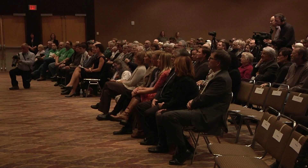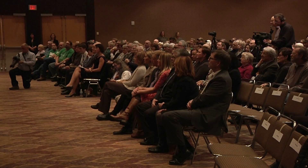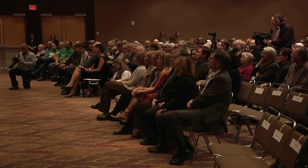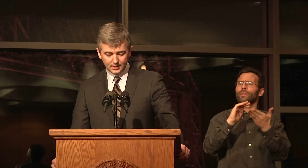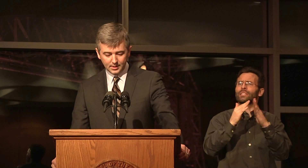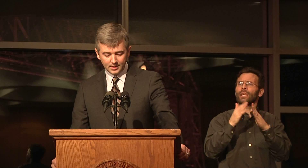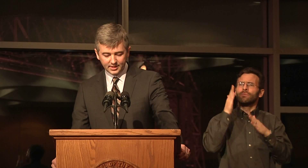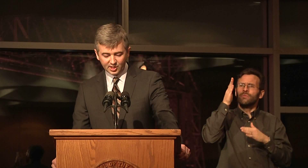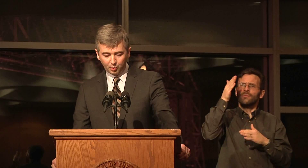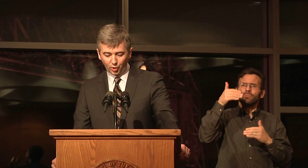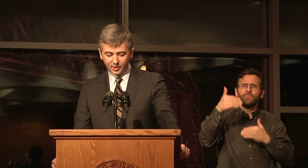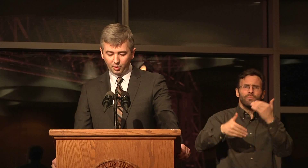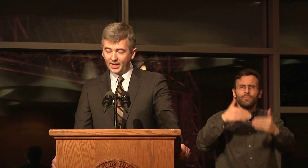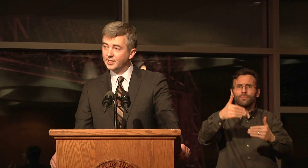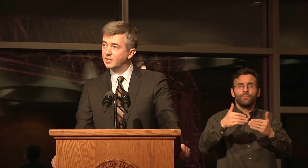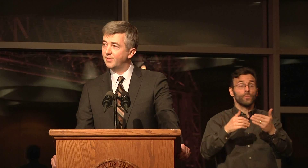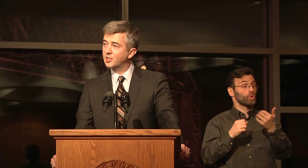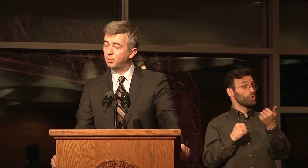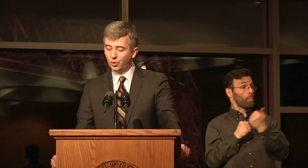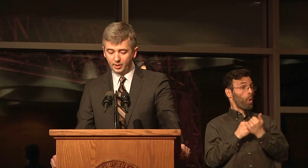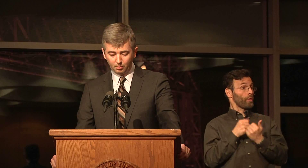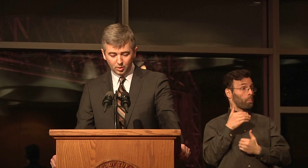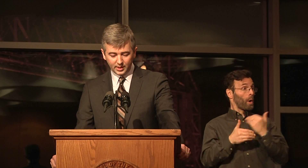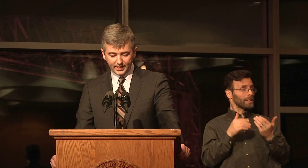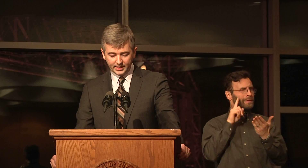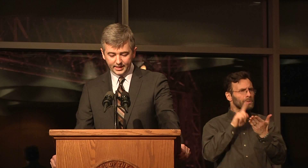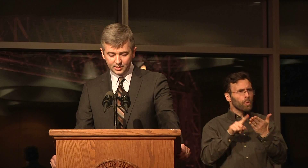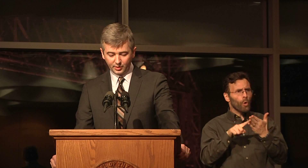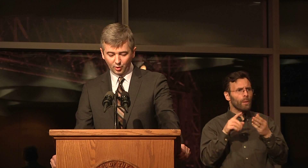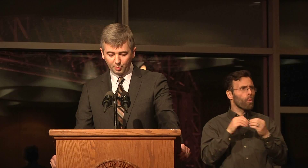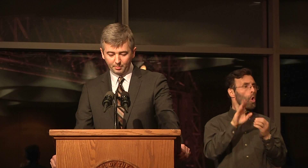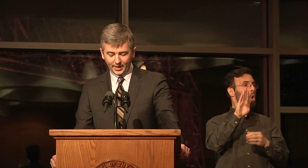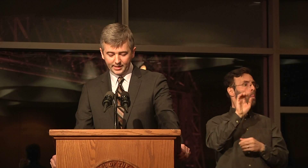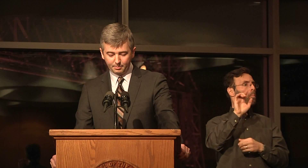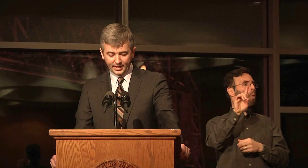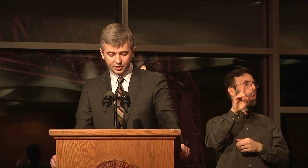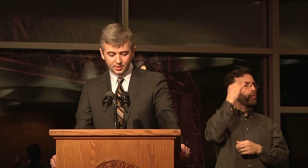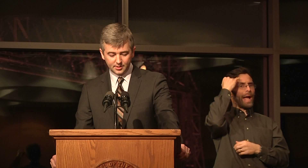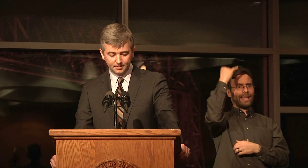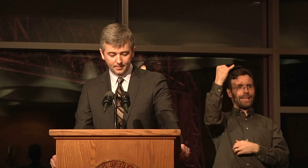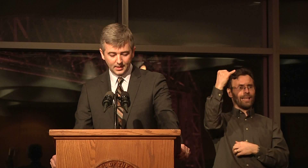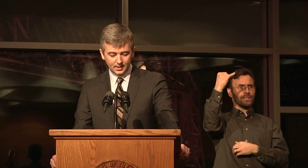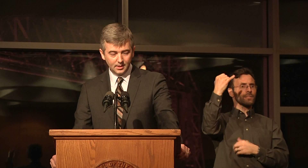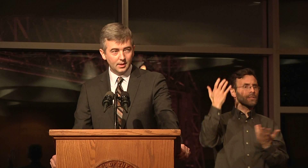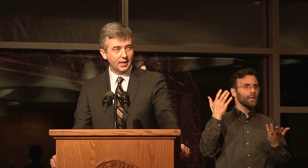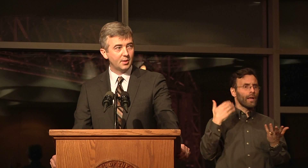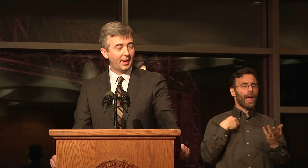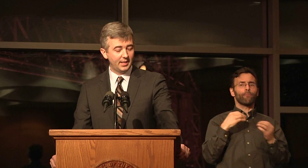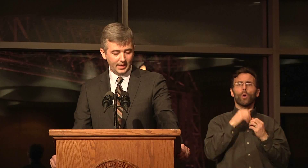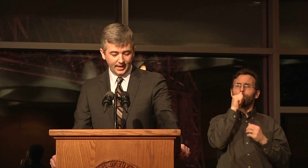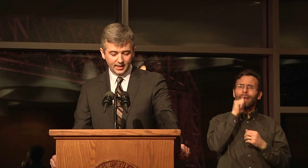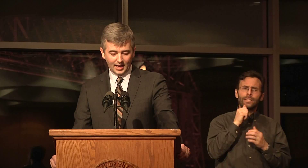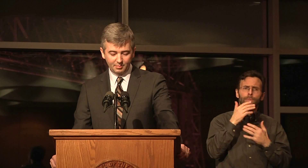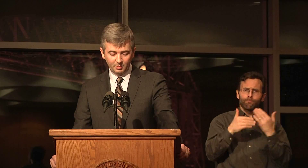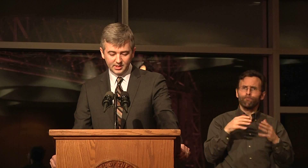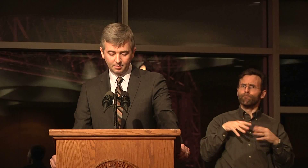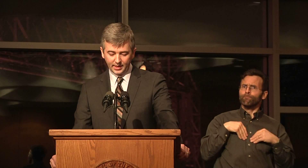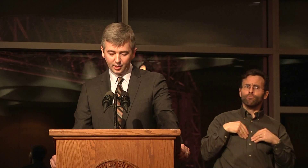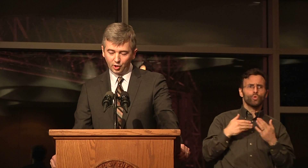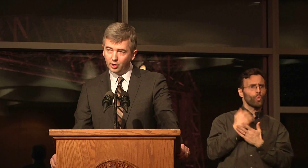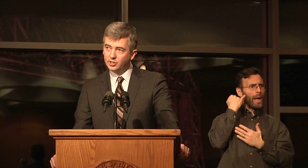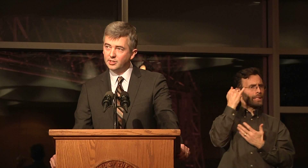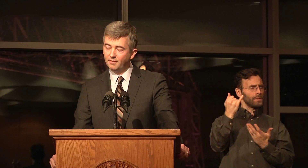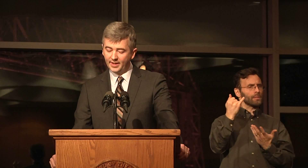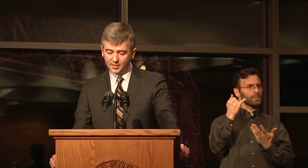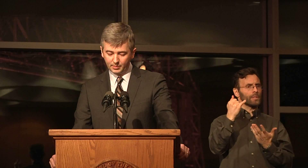forward, to support the process of exploring bold ideas with open-minded patience, and to maintain an optimism